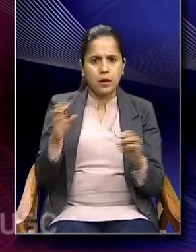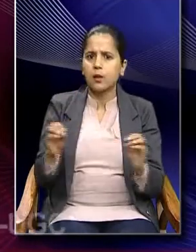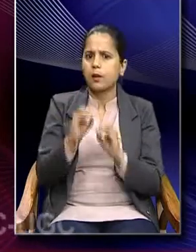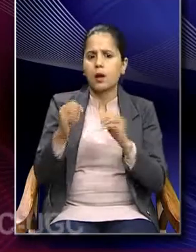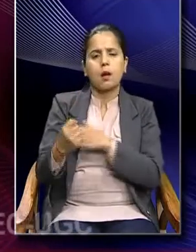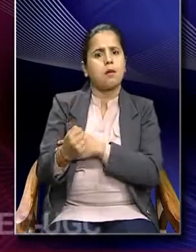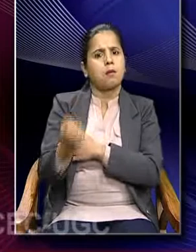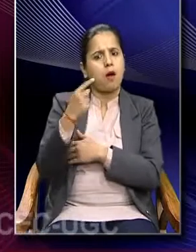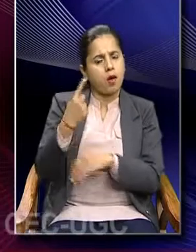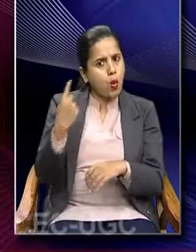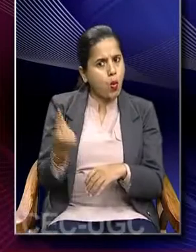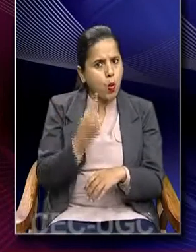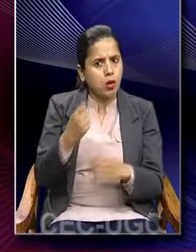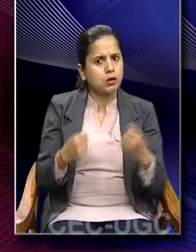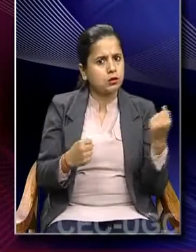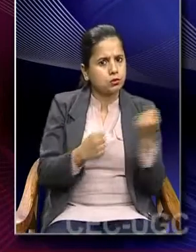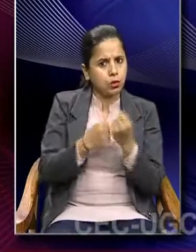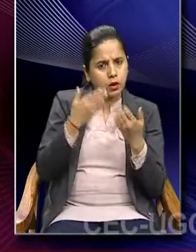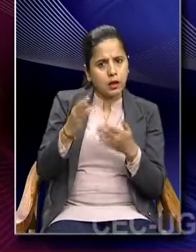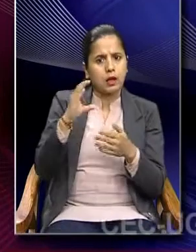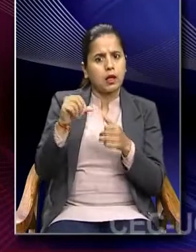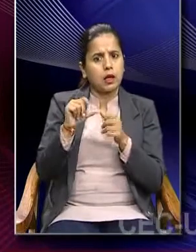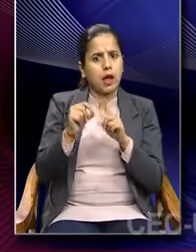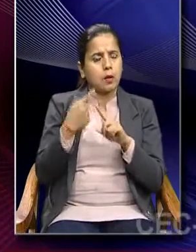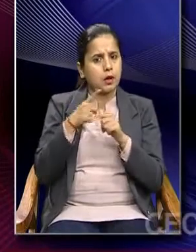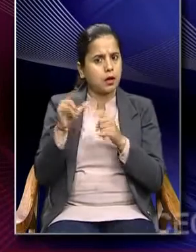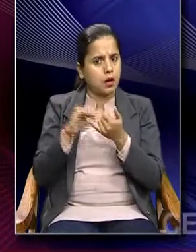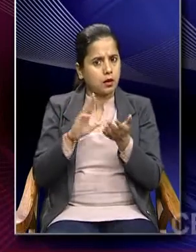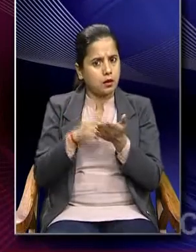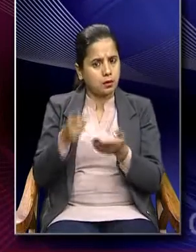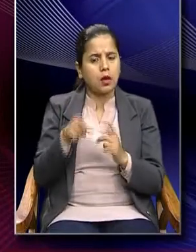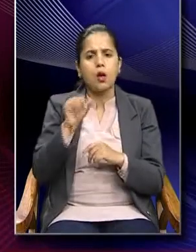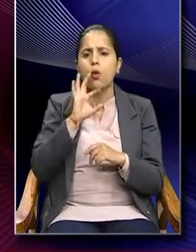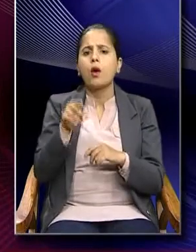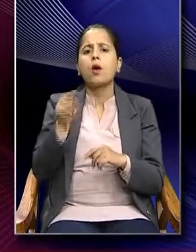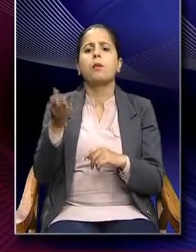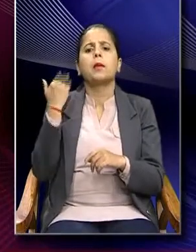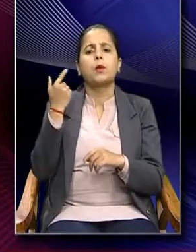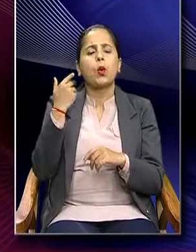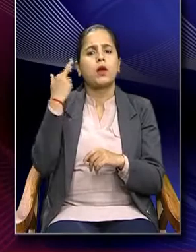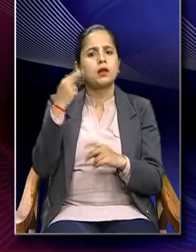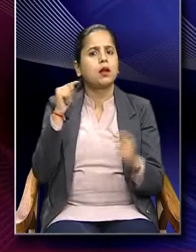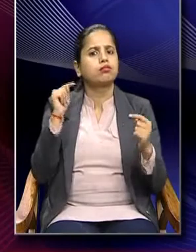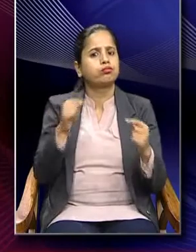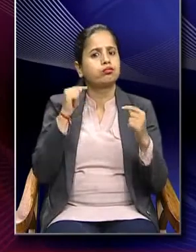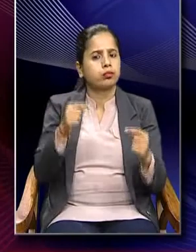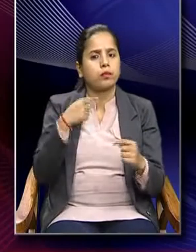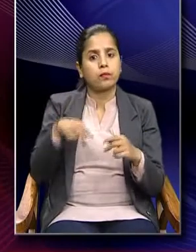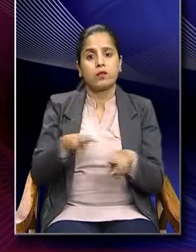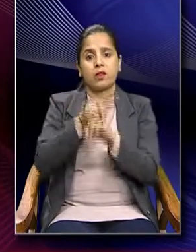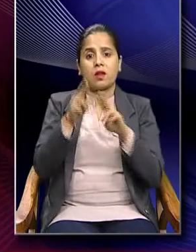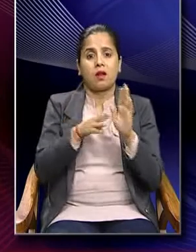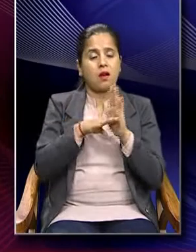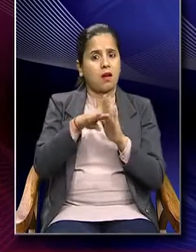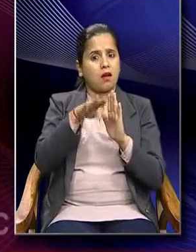power is the only supported by capitalism. So their core argument is that at the international level there